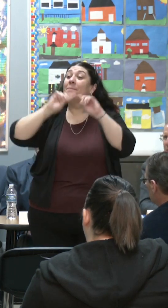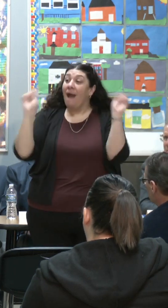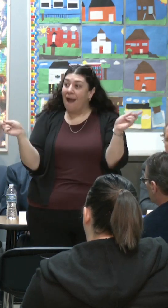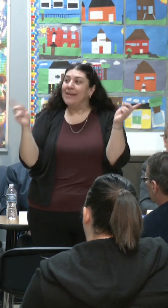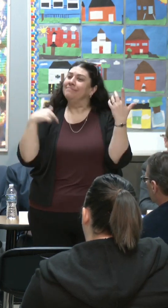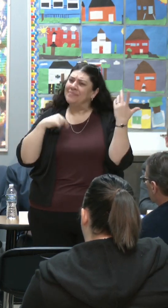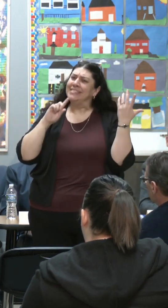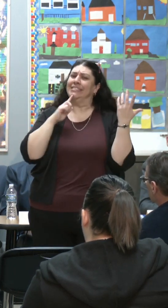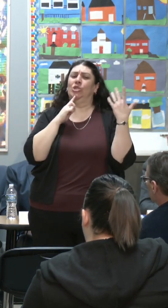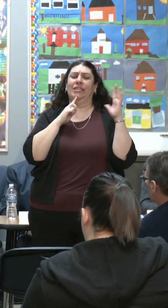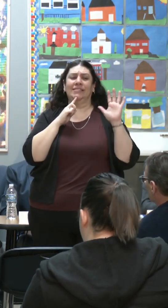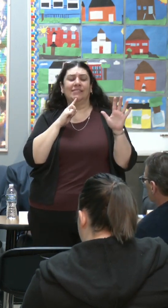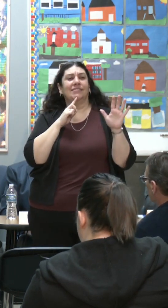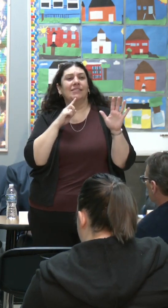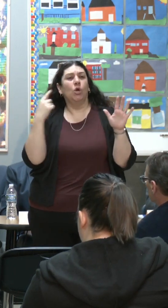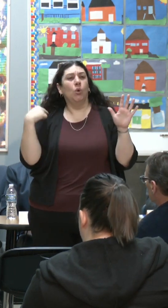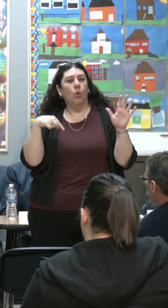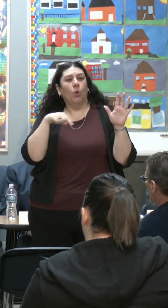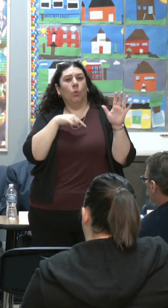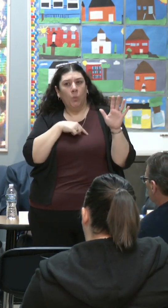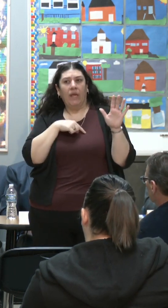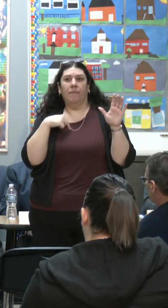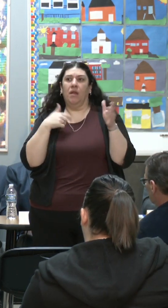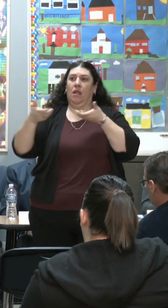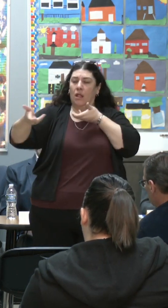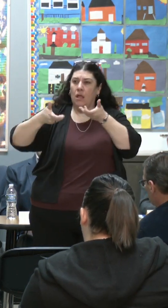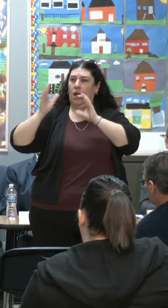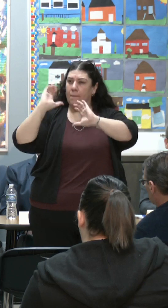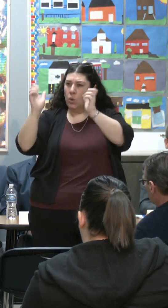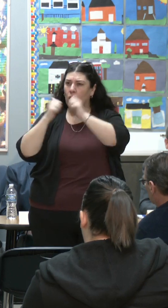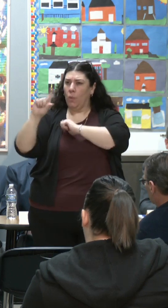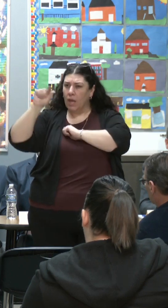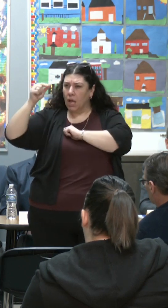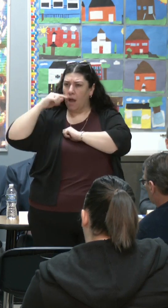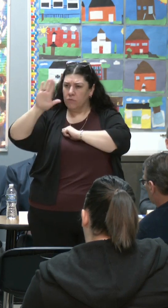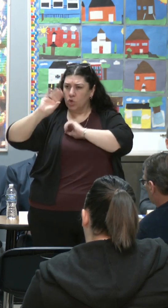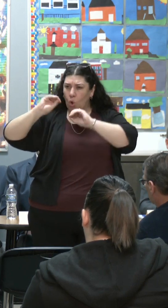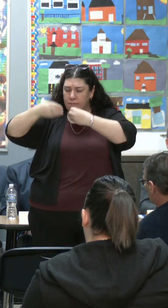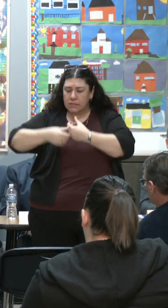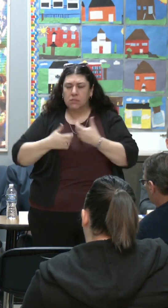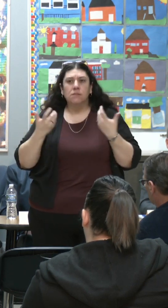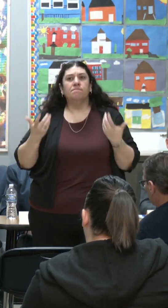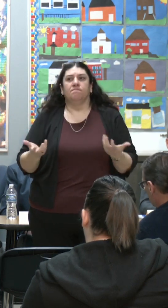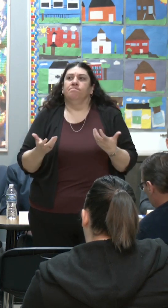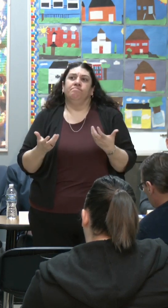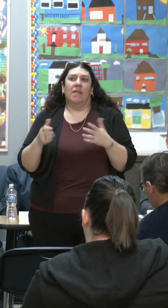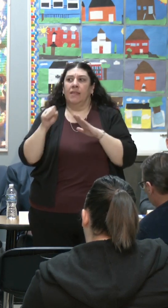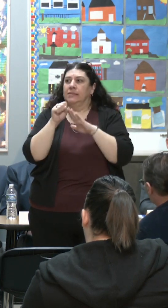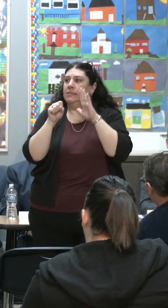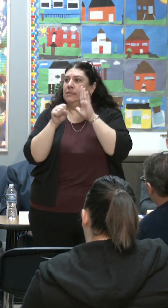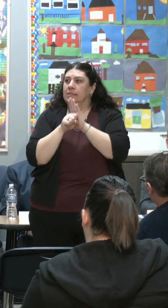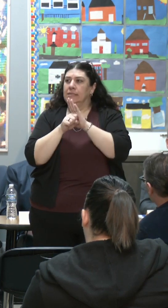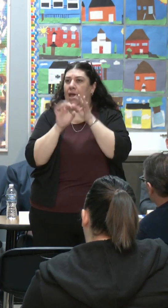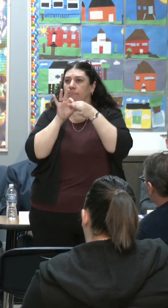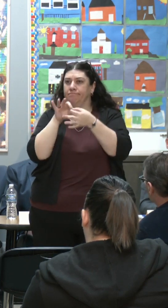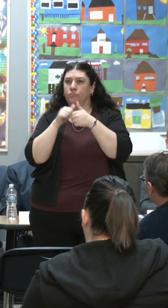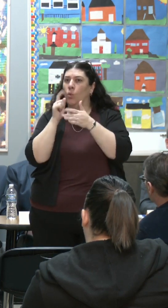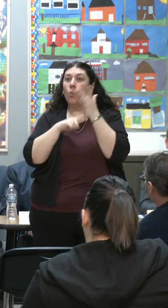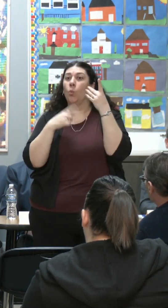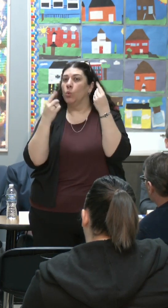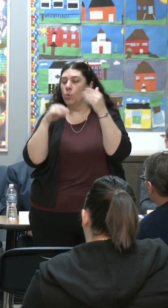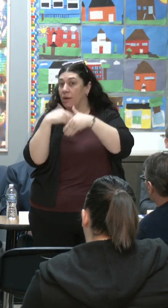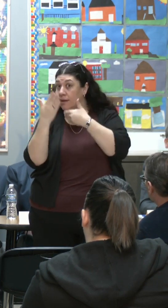all seriousness, we have been communicating with the governor's office and the state regarding the next steps,